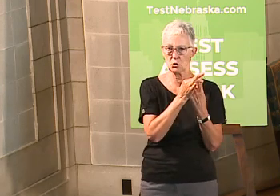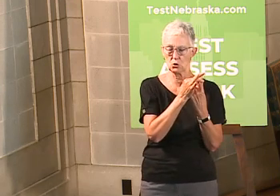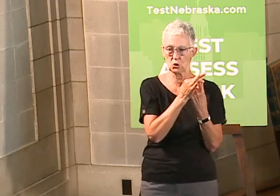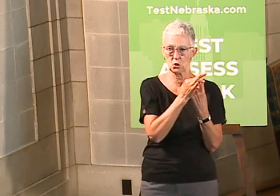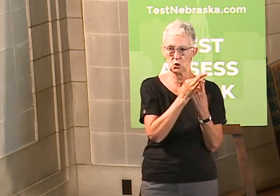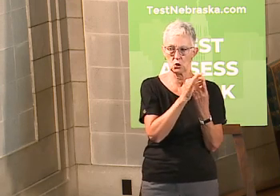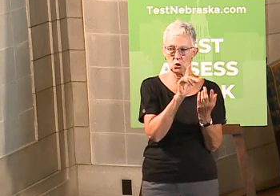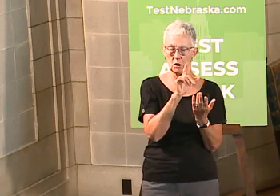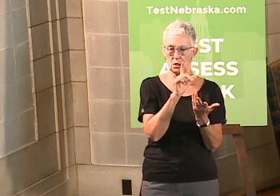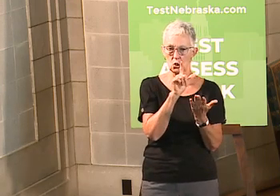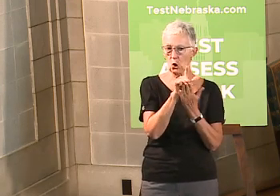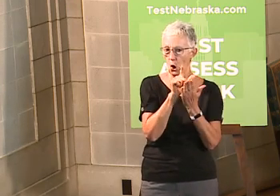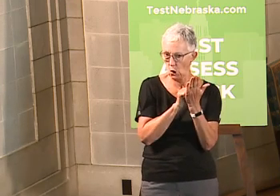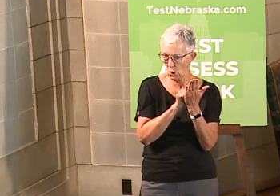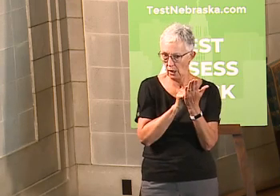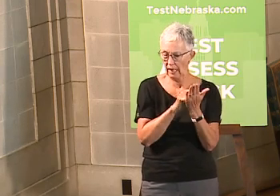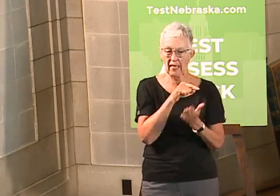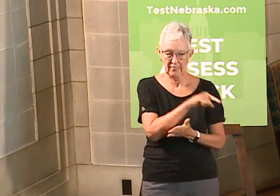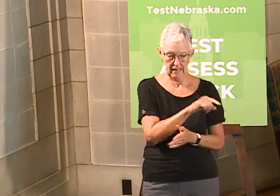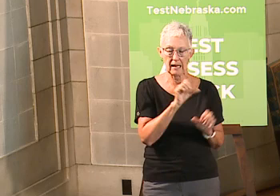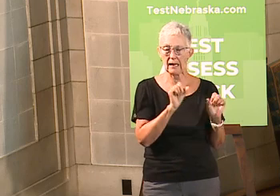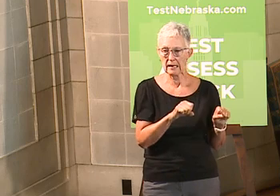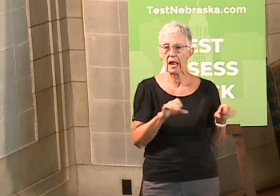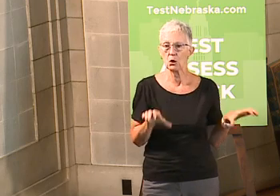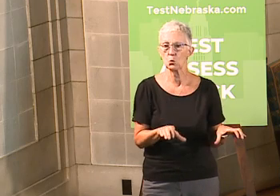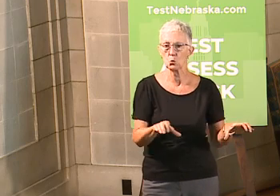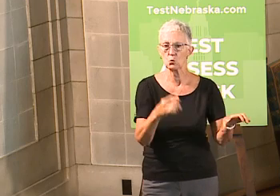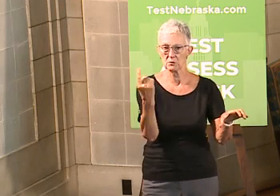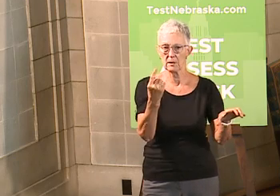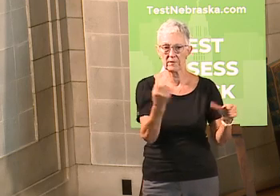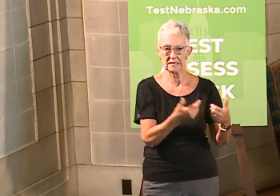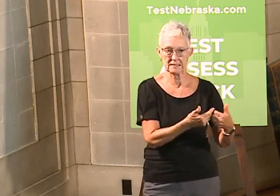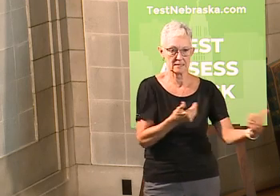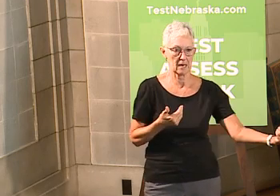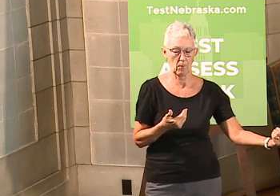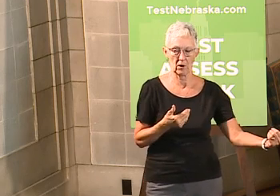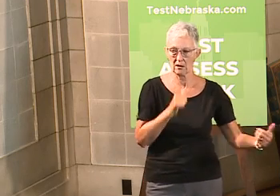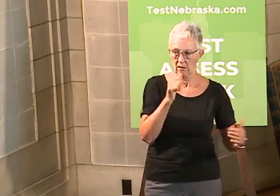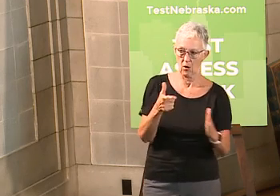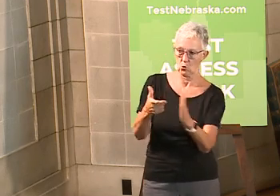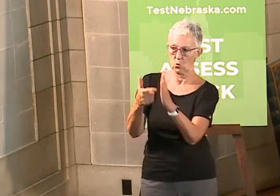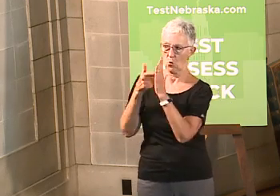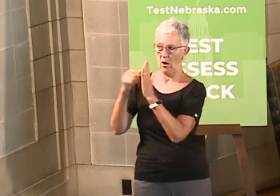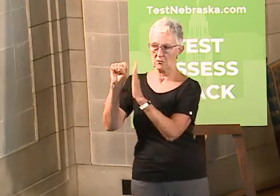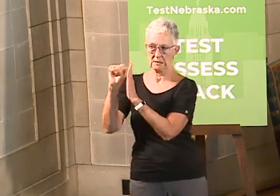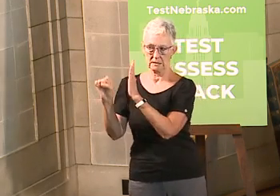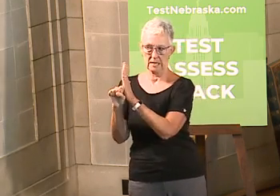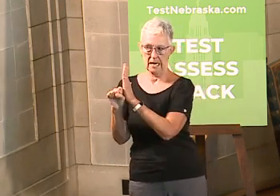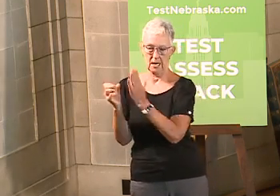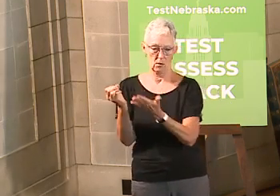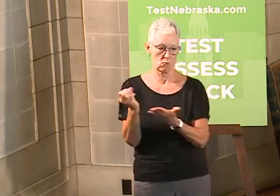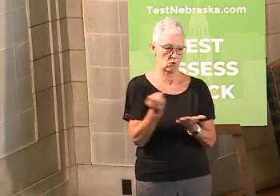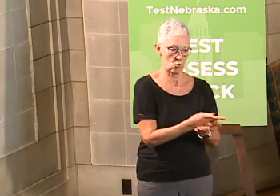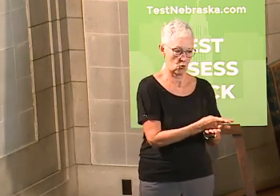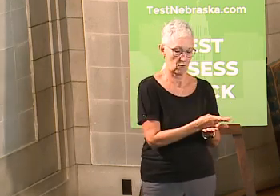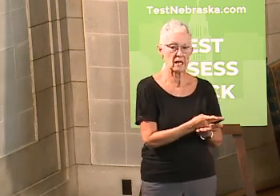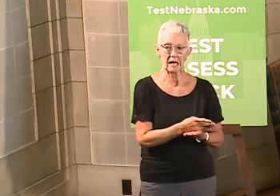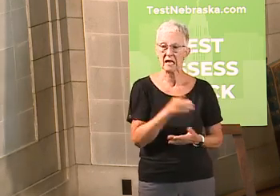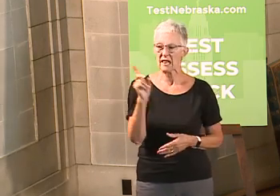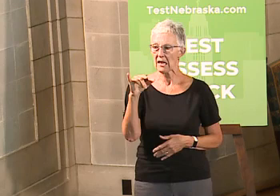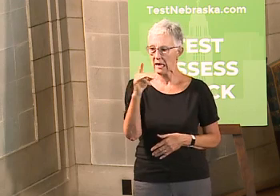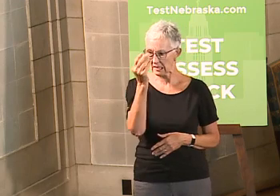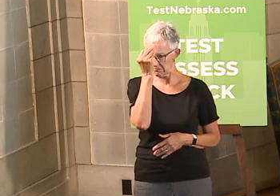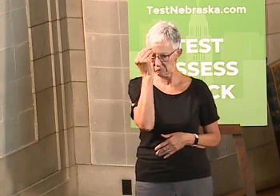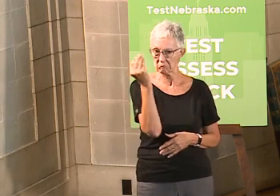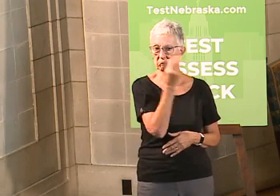able to do something separate without getting the approval of the state to do it. So they made me aware that they were planning on doing it, but we did not